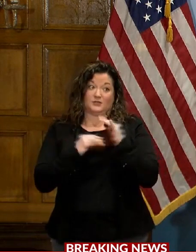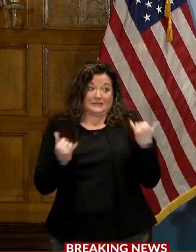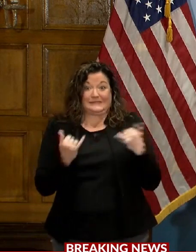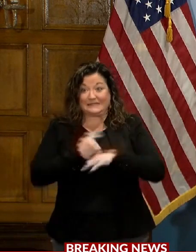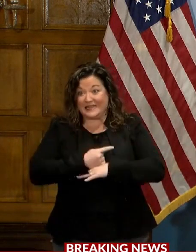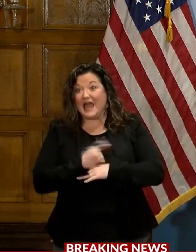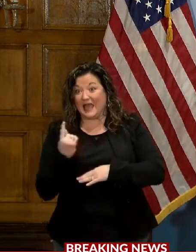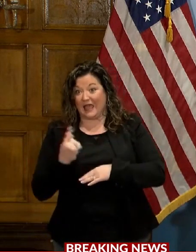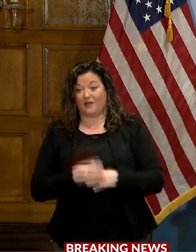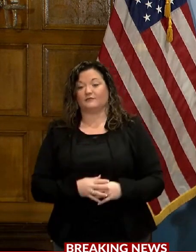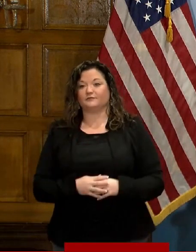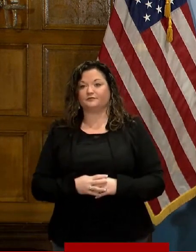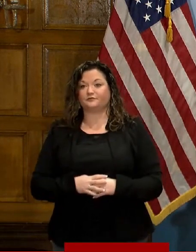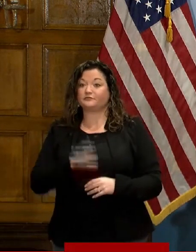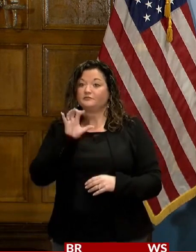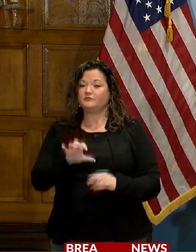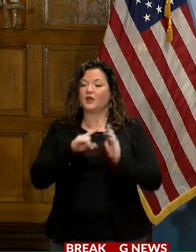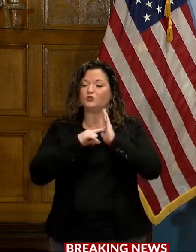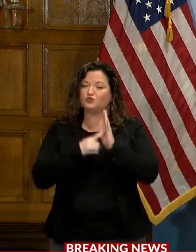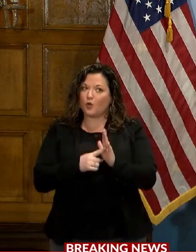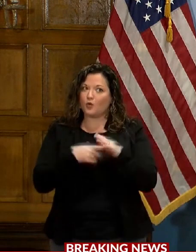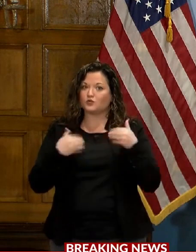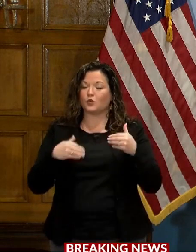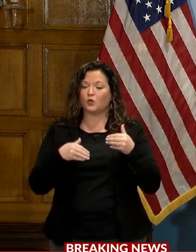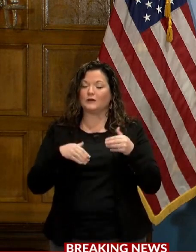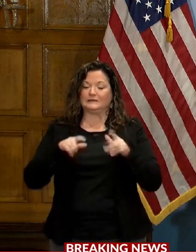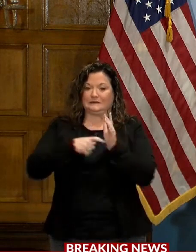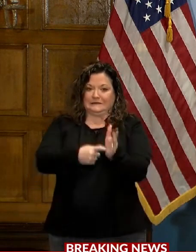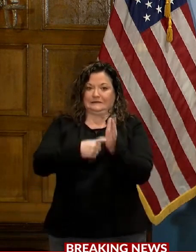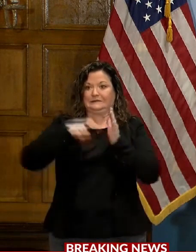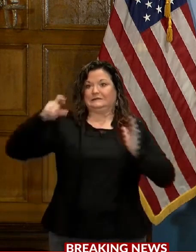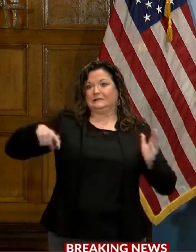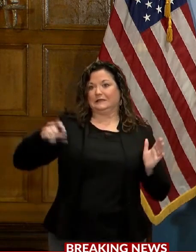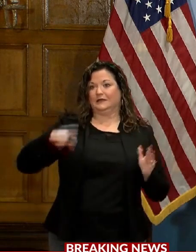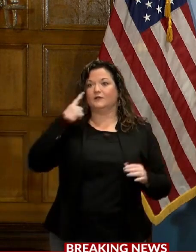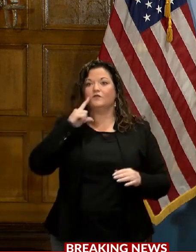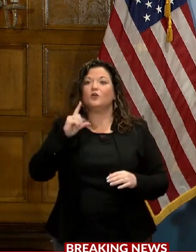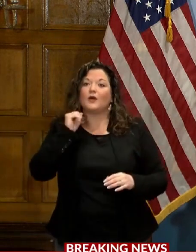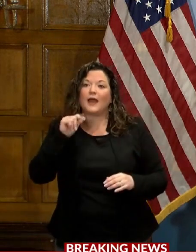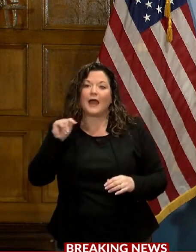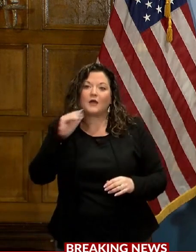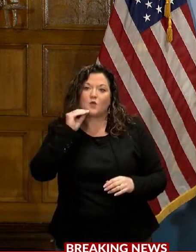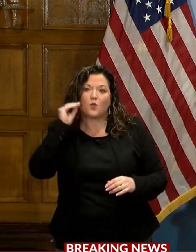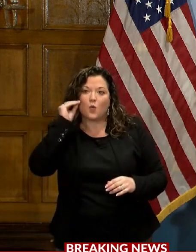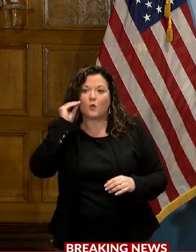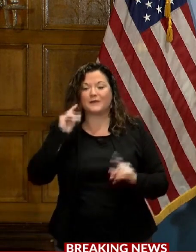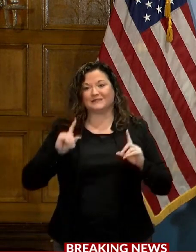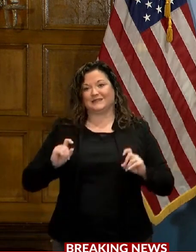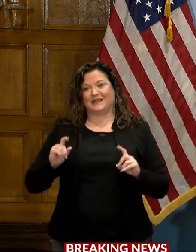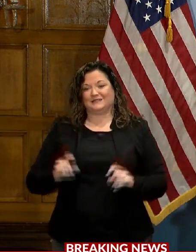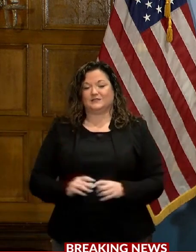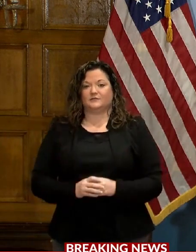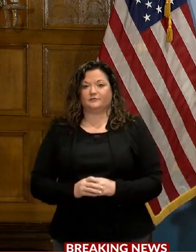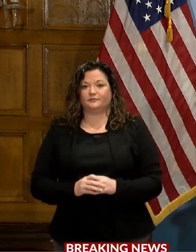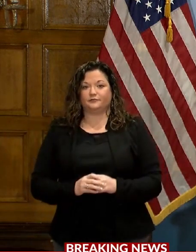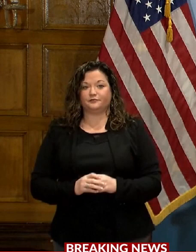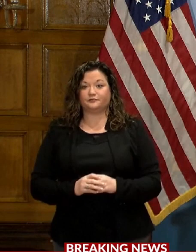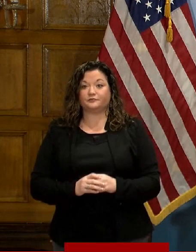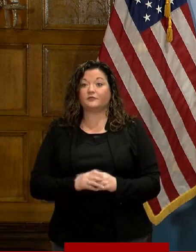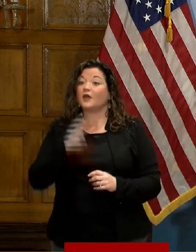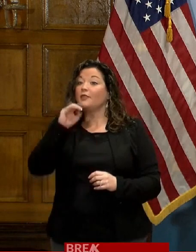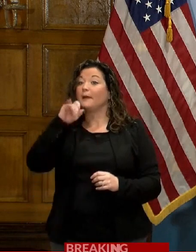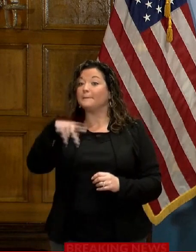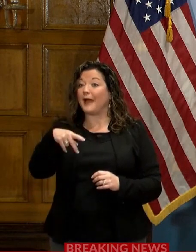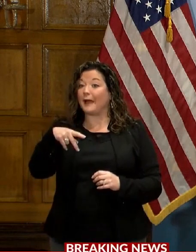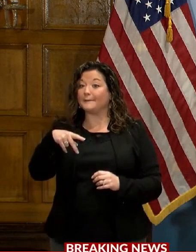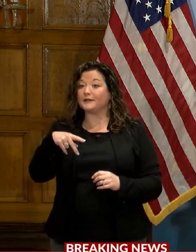That shows the significant demand for these at-home tests. The map of the